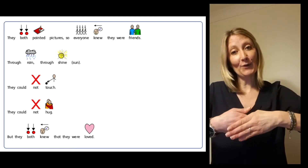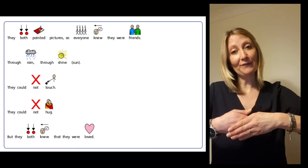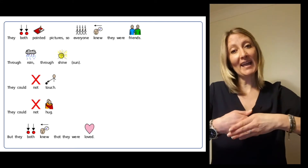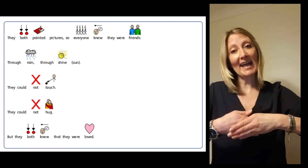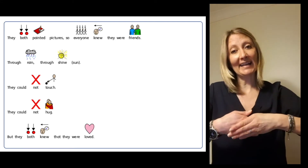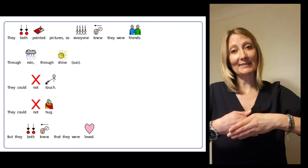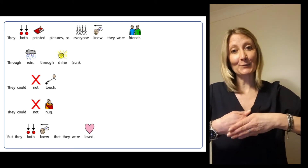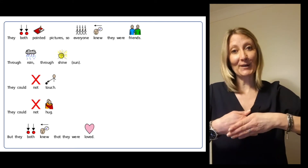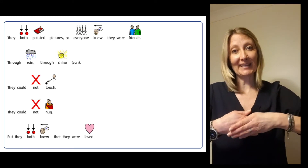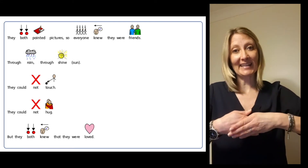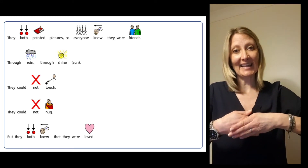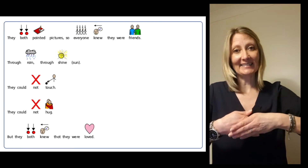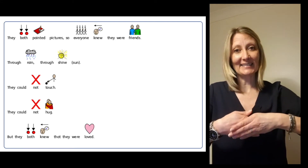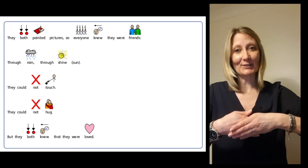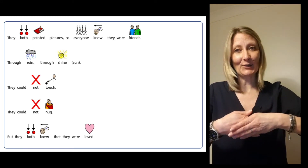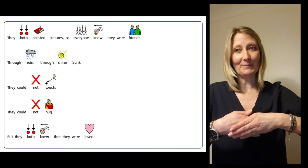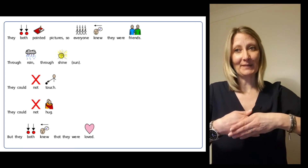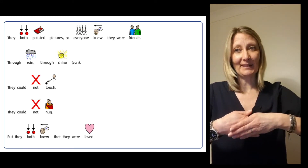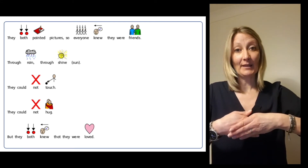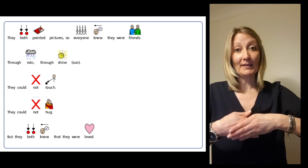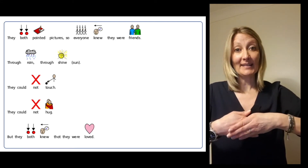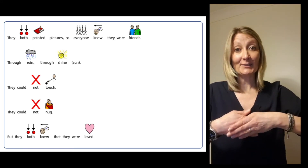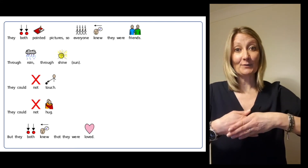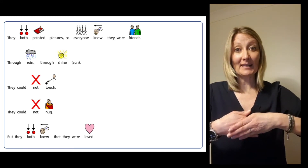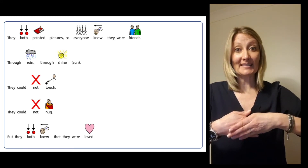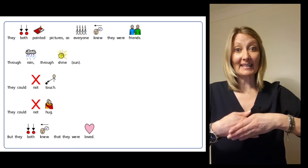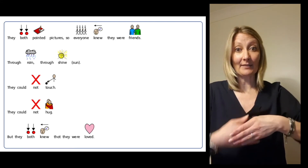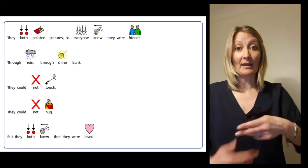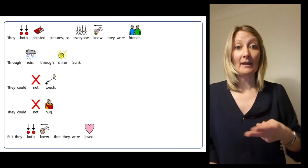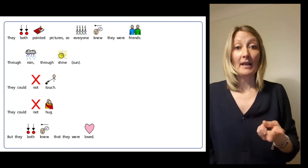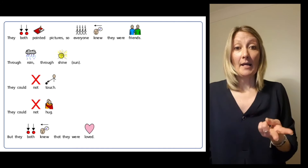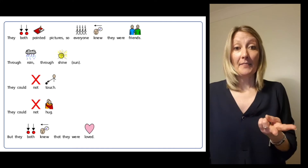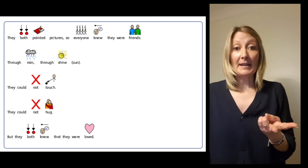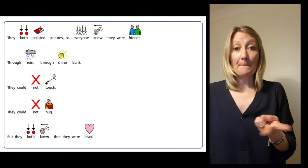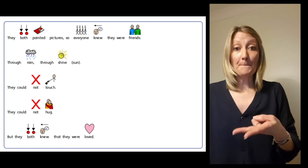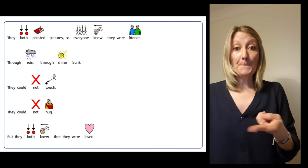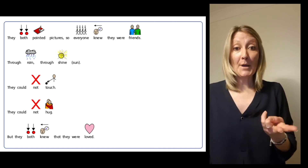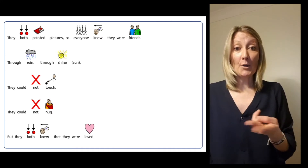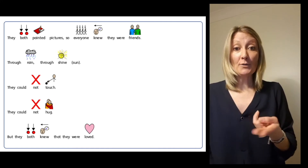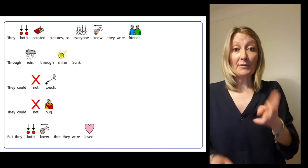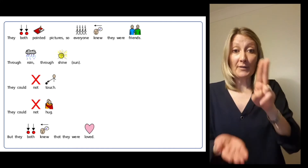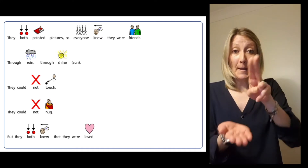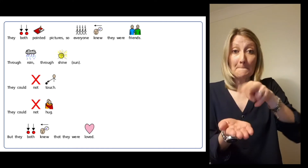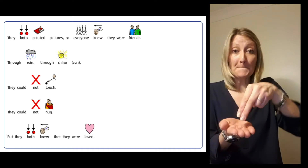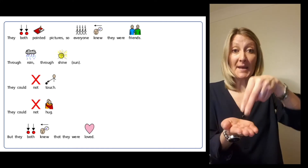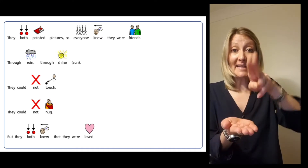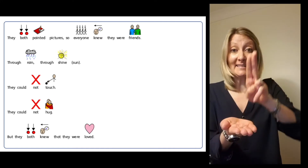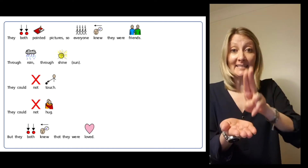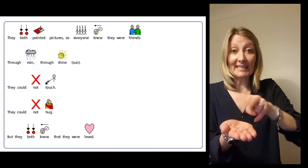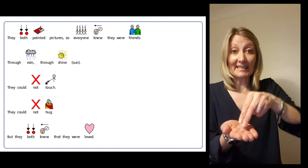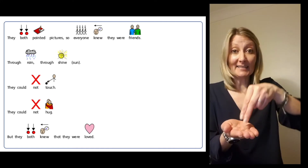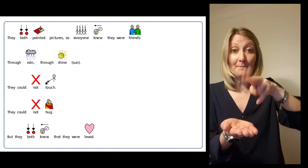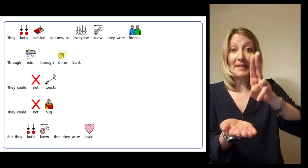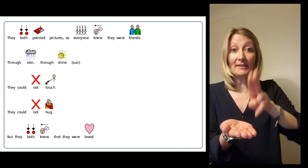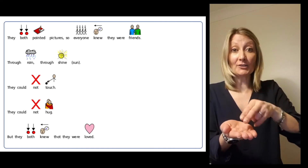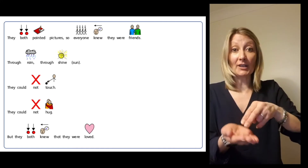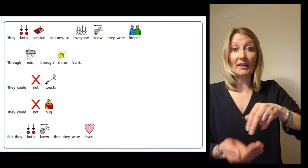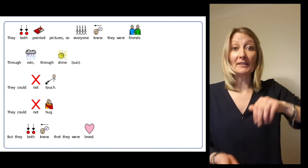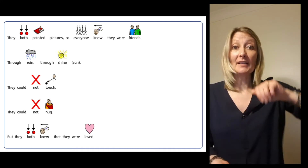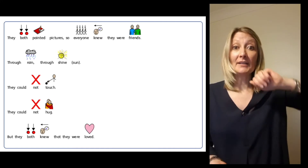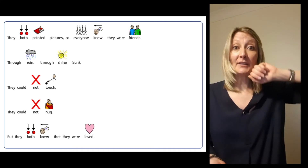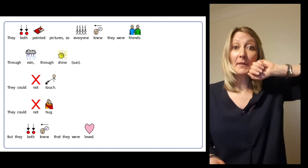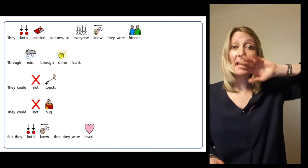before, flat hand, working hand in top. Let's do that together. They both painted a